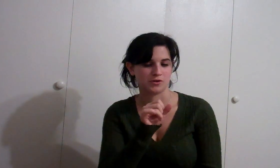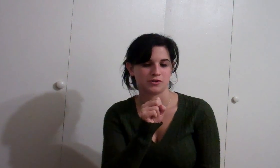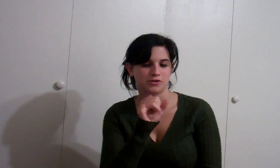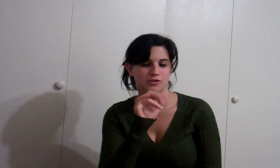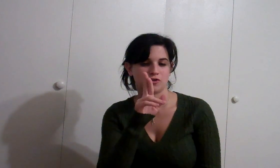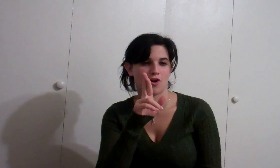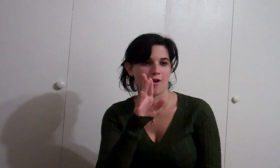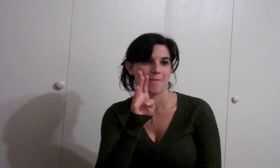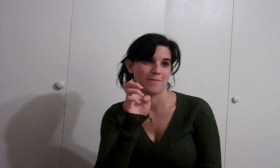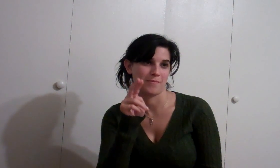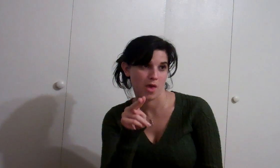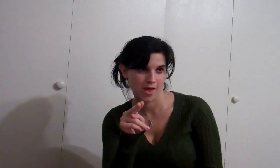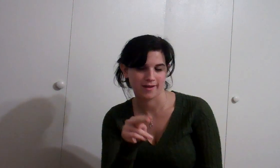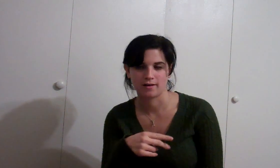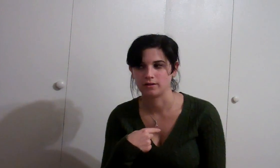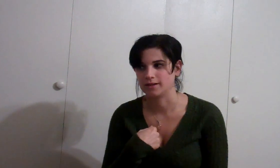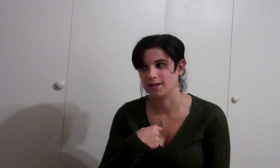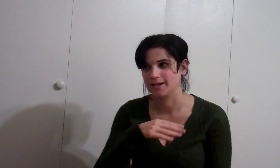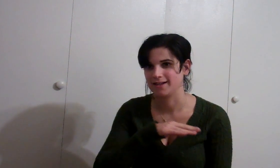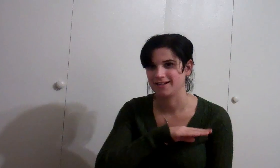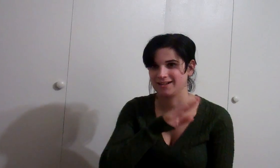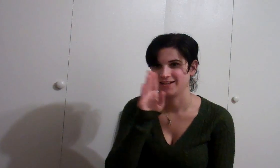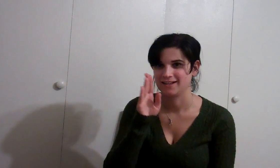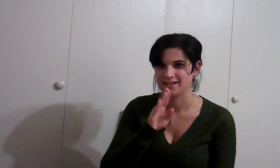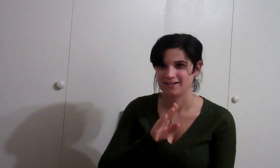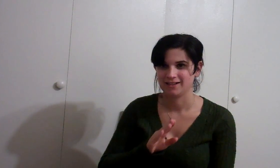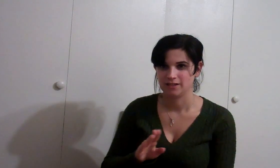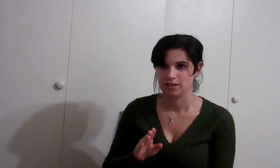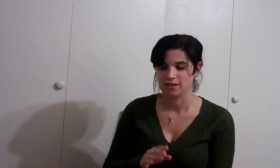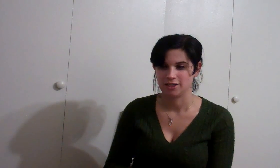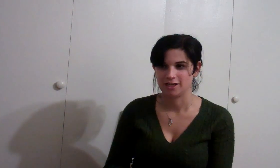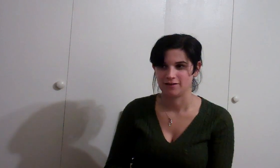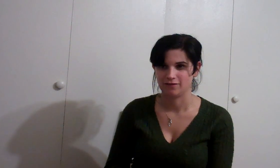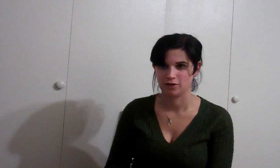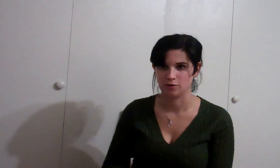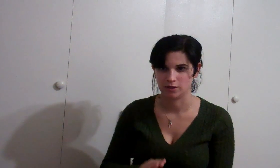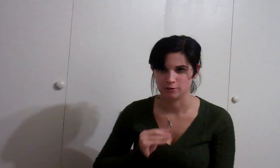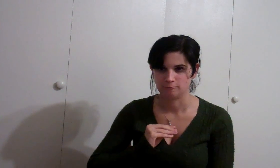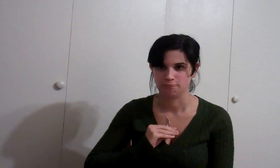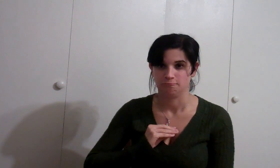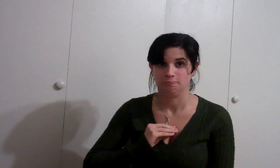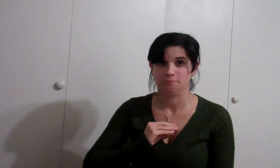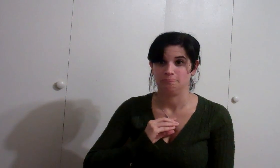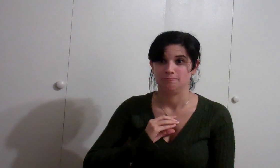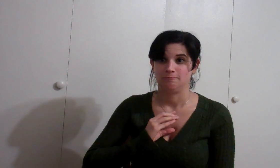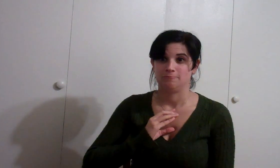I never built up the nerve to go up to him and go, "Hey, Bender," or